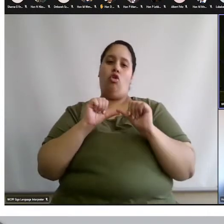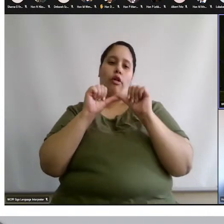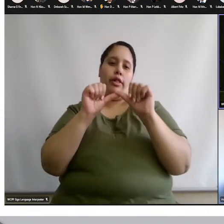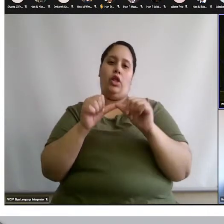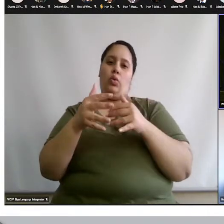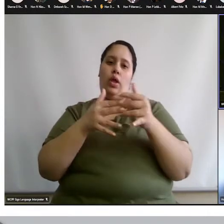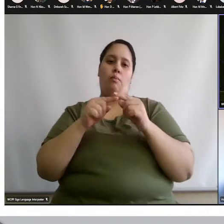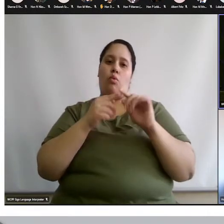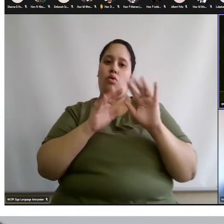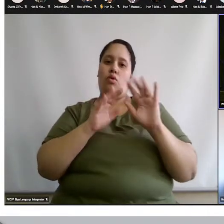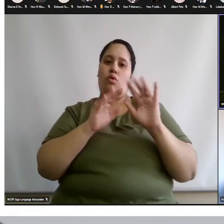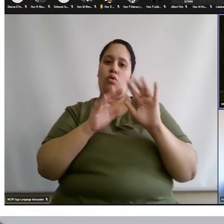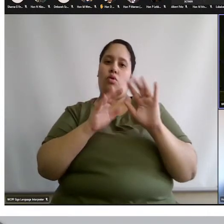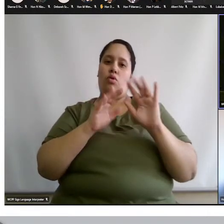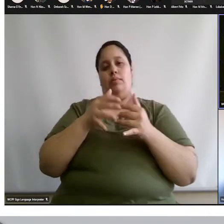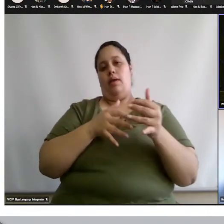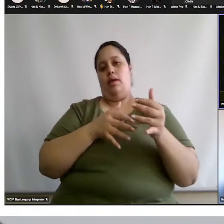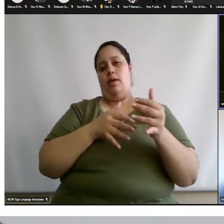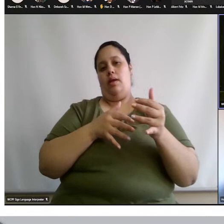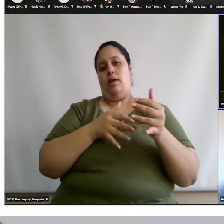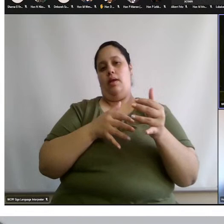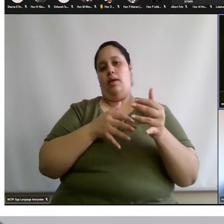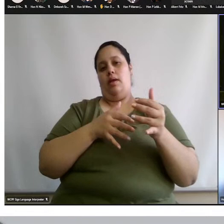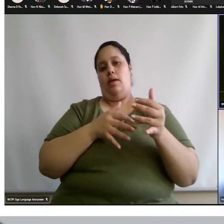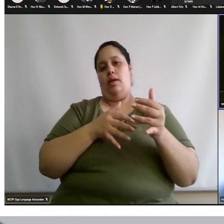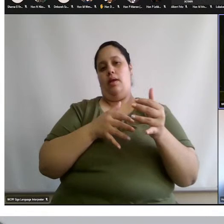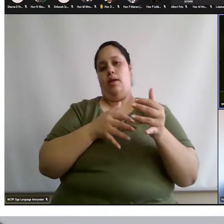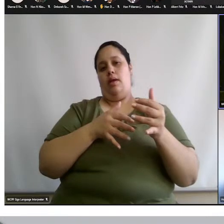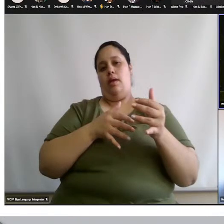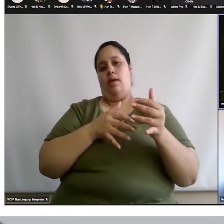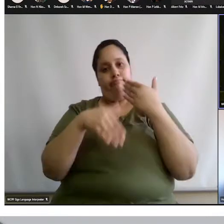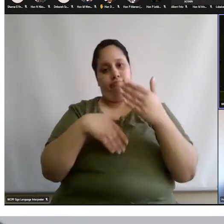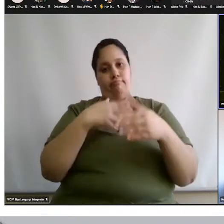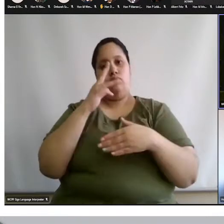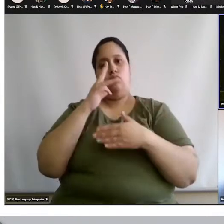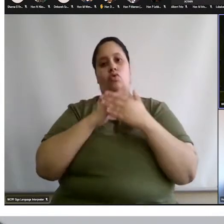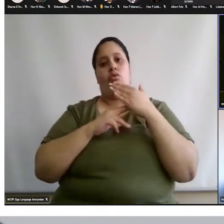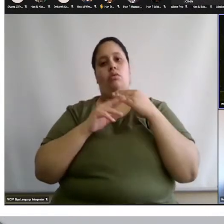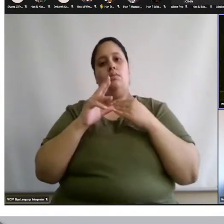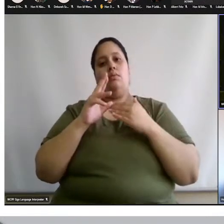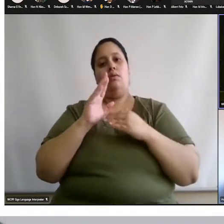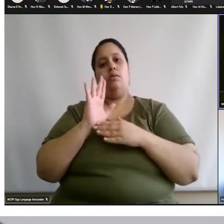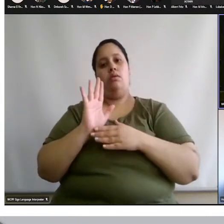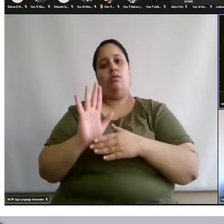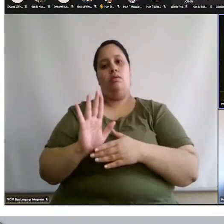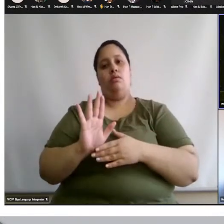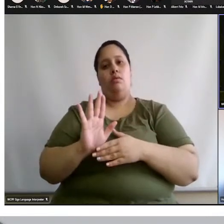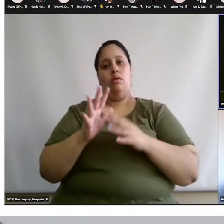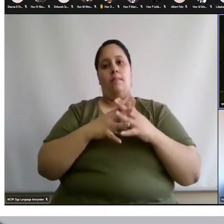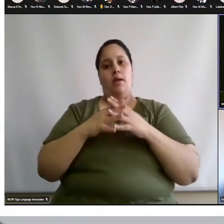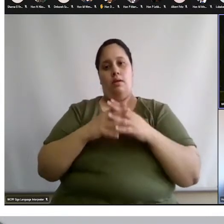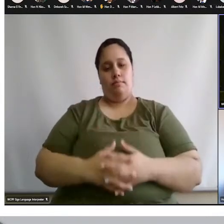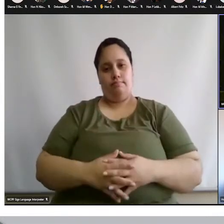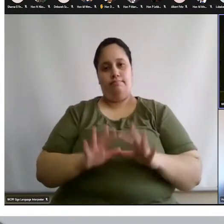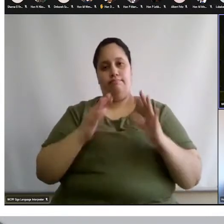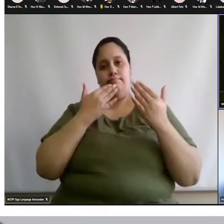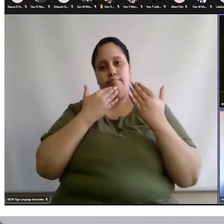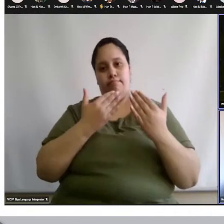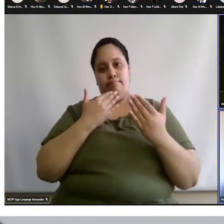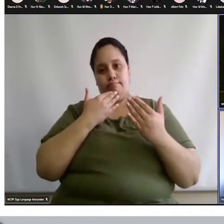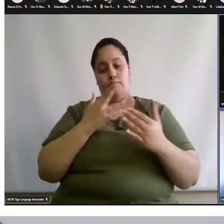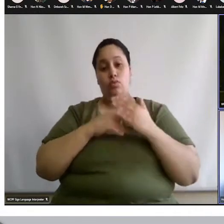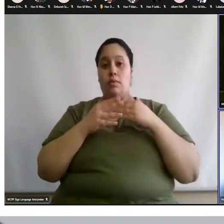in this specific matter, but we'll proceed with Honorable America. Thank you, Honorable